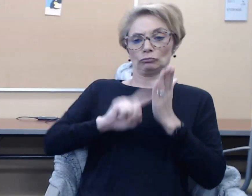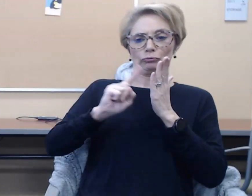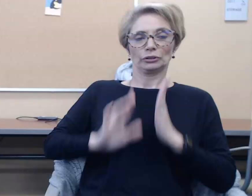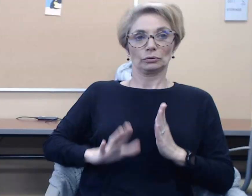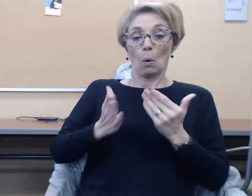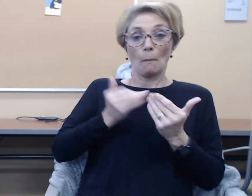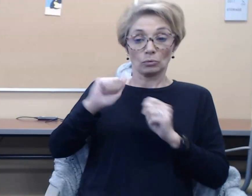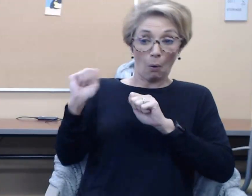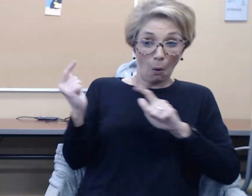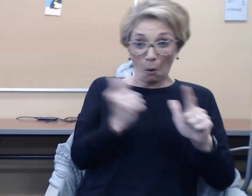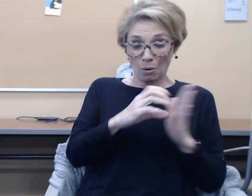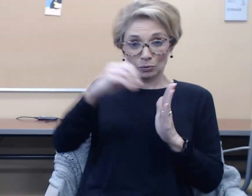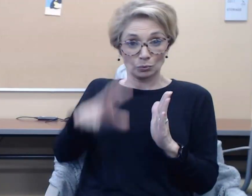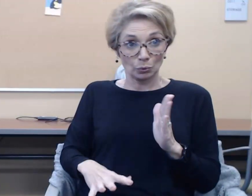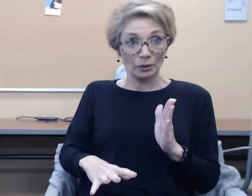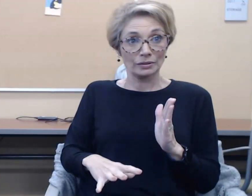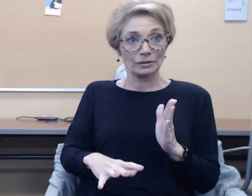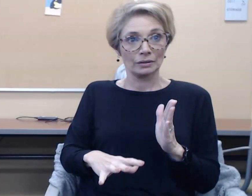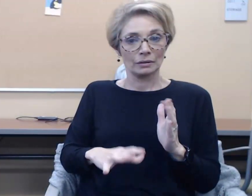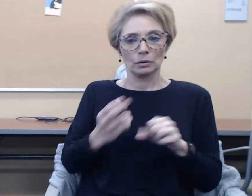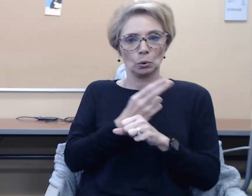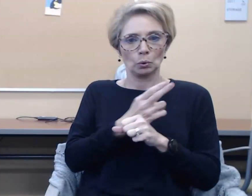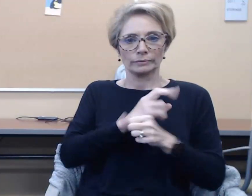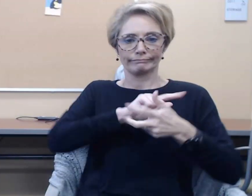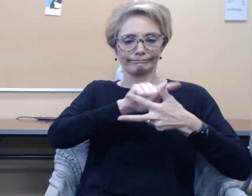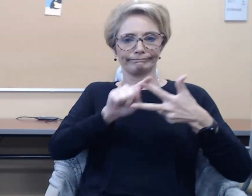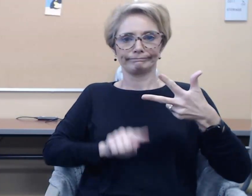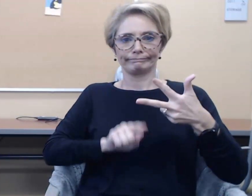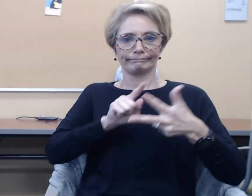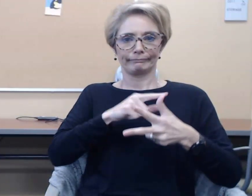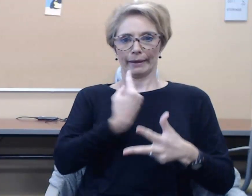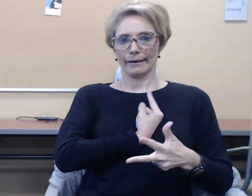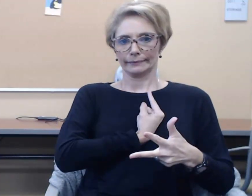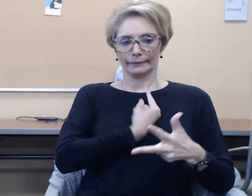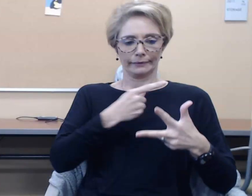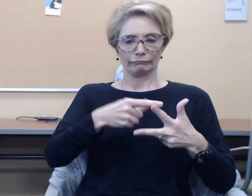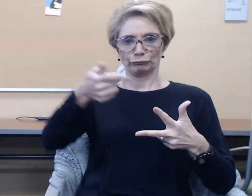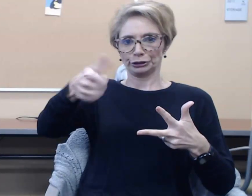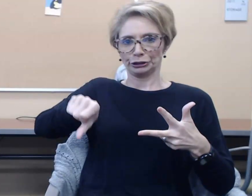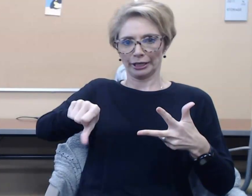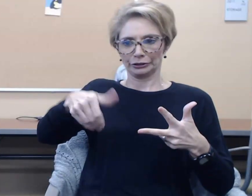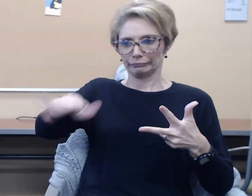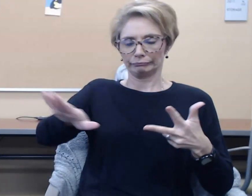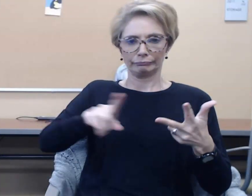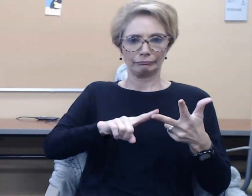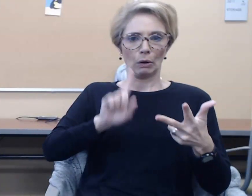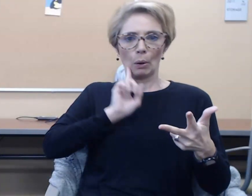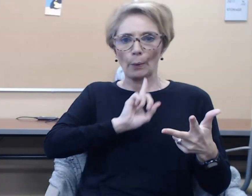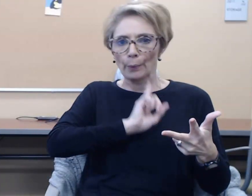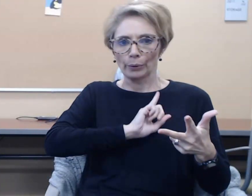every student they spoke to used the same 3 things: isolation, rejection, loneliness, right? That would be a